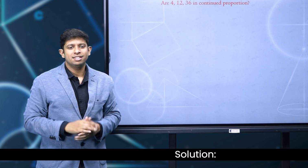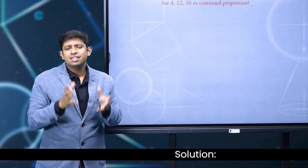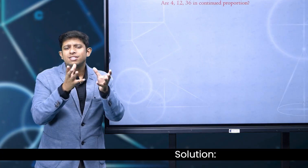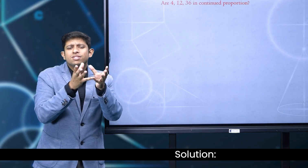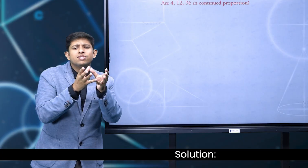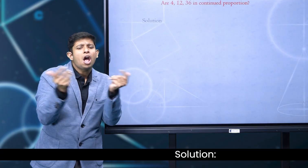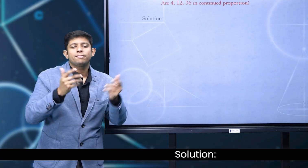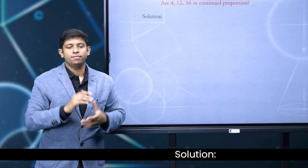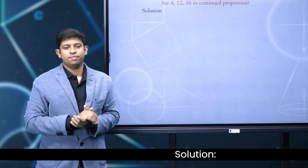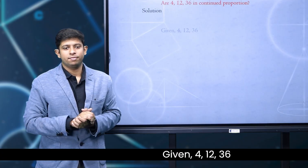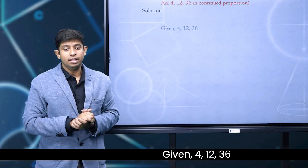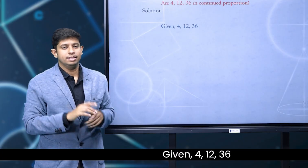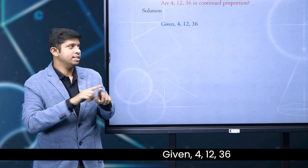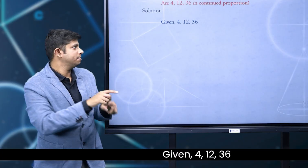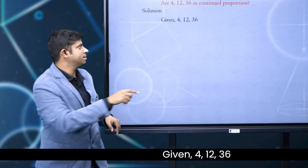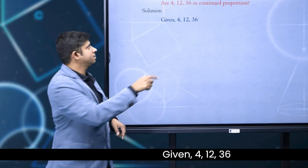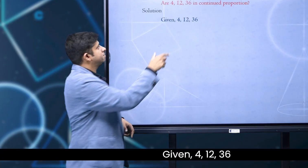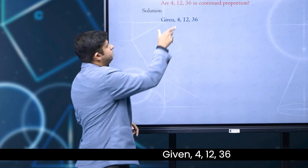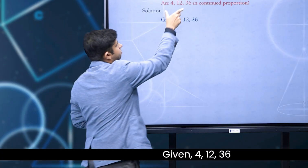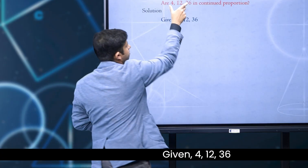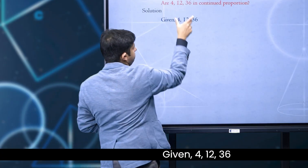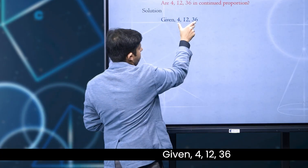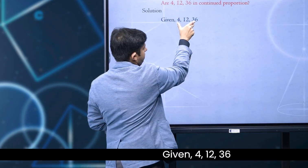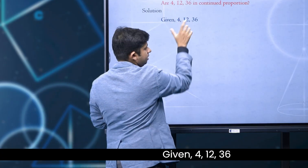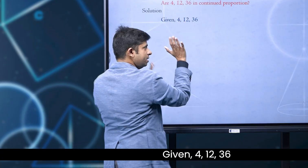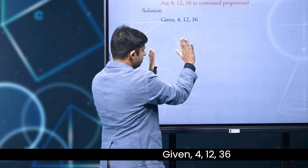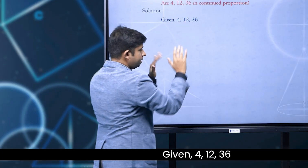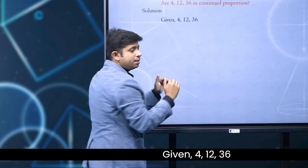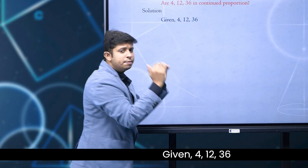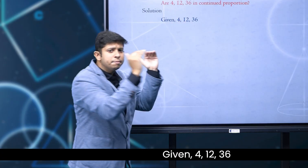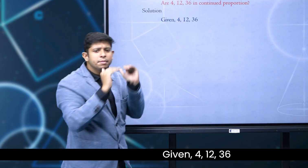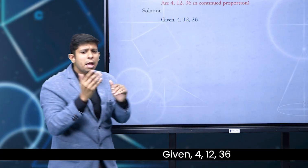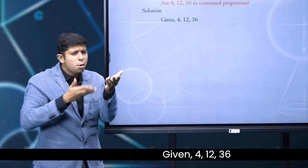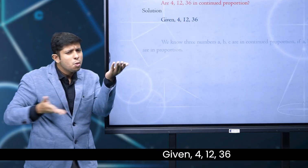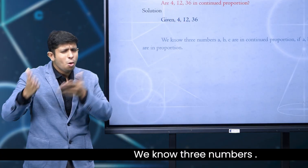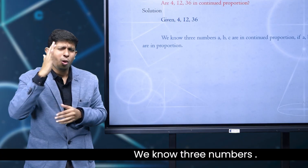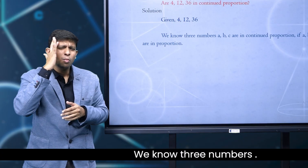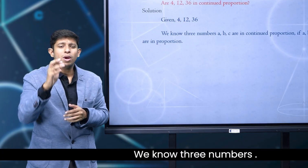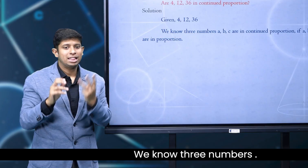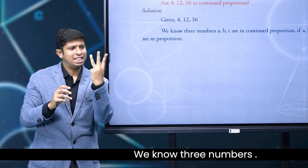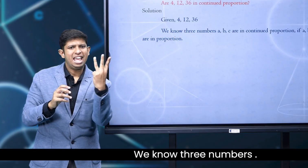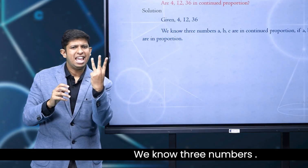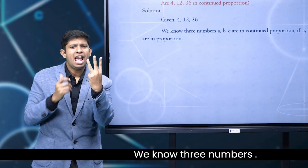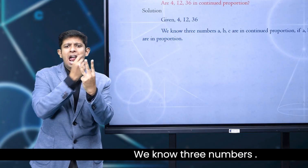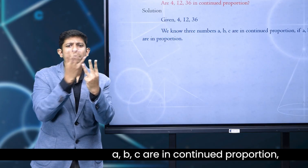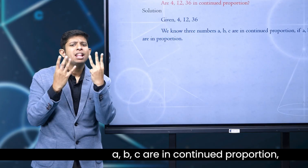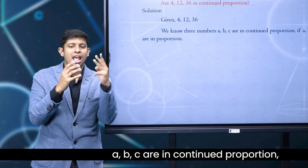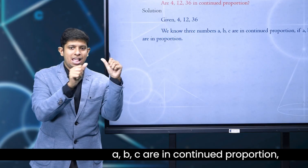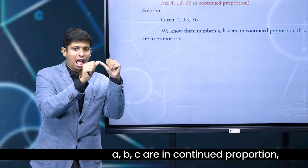Solution. Given 4, 12 and 36. We know three numbers A, B,